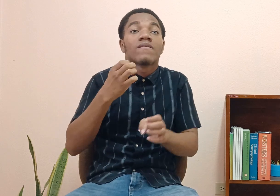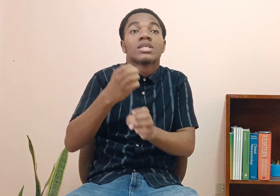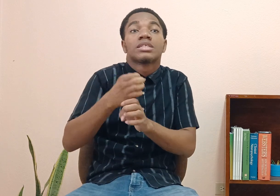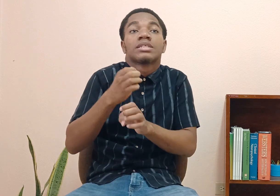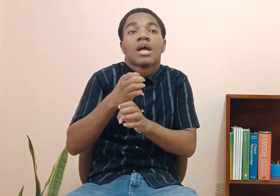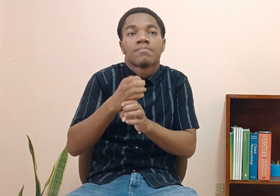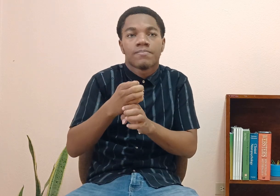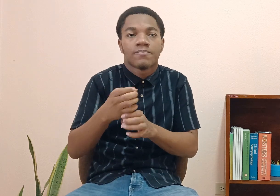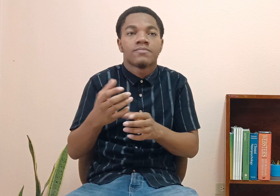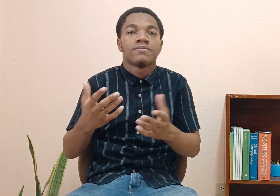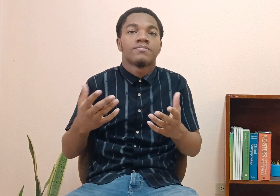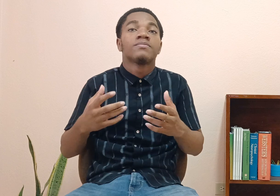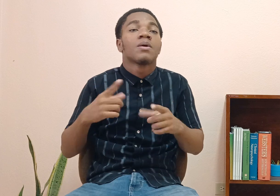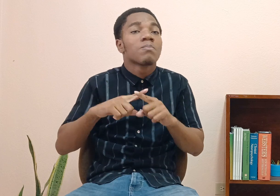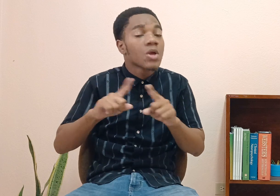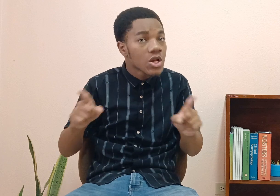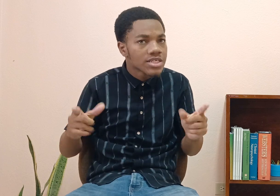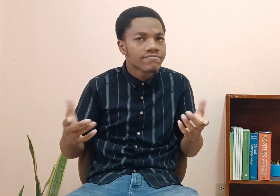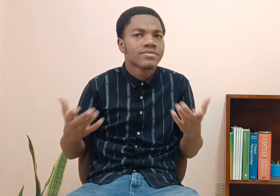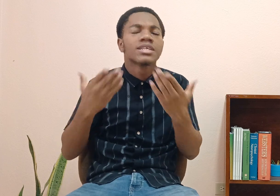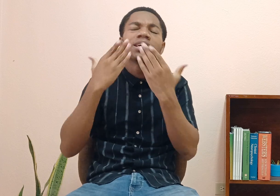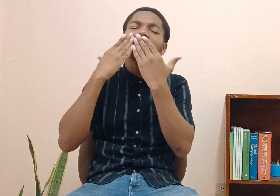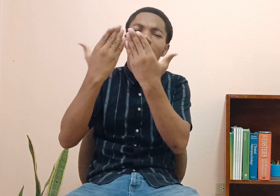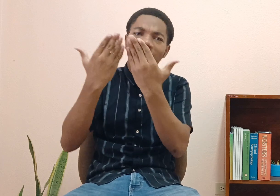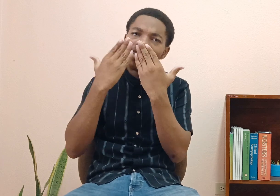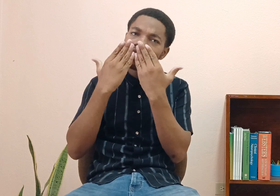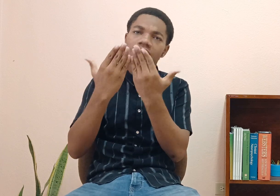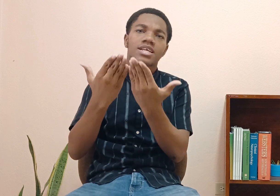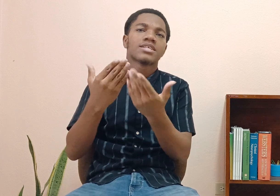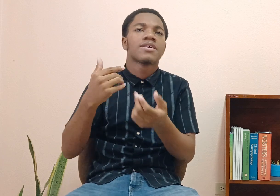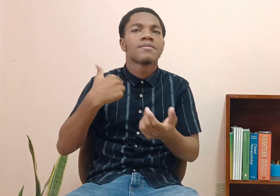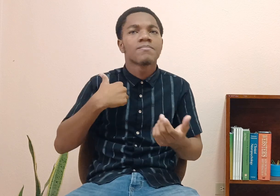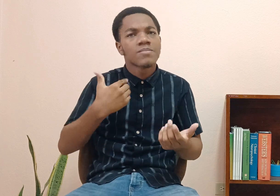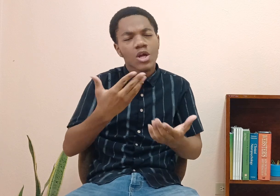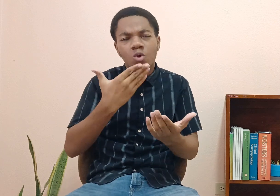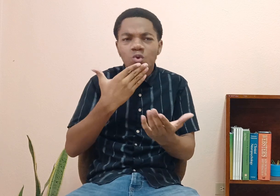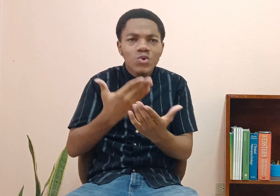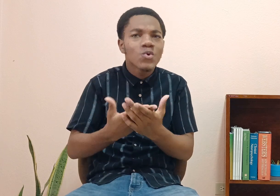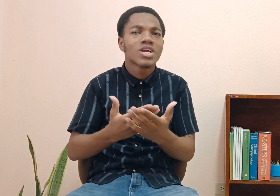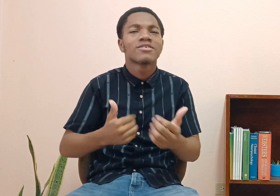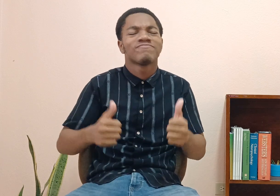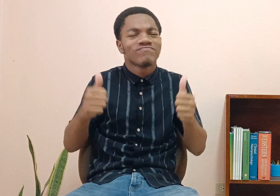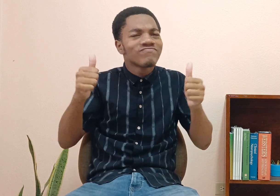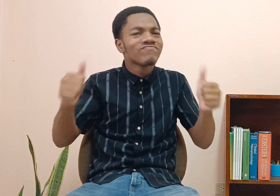But I thank you that I'm well and strong enough to go to it.